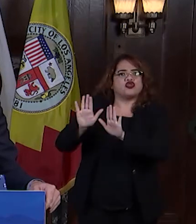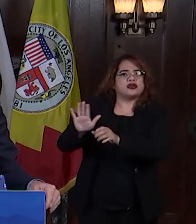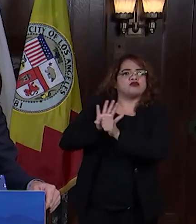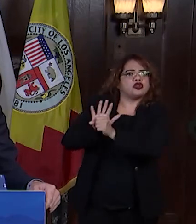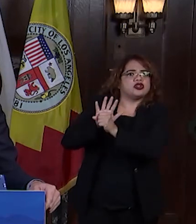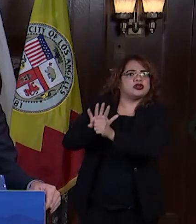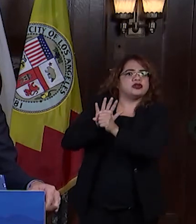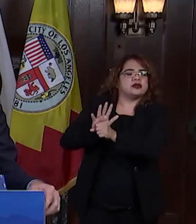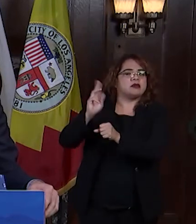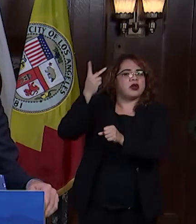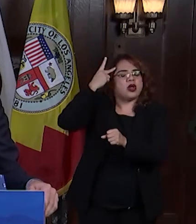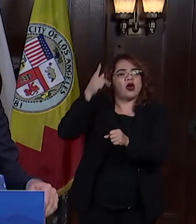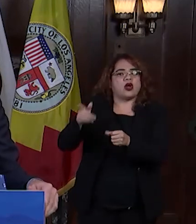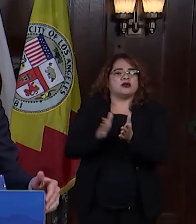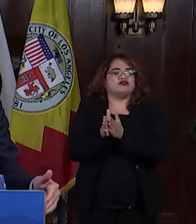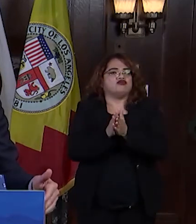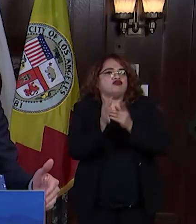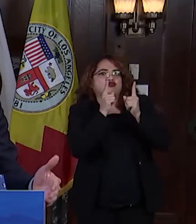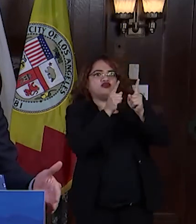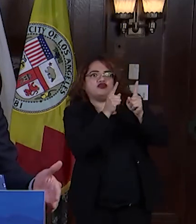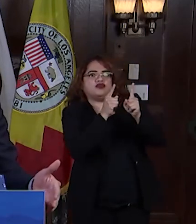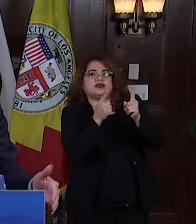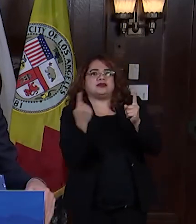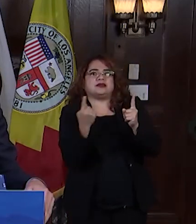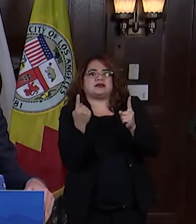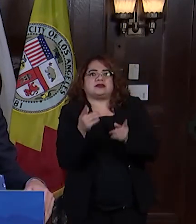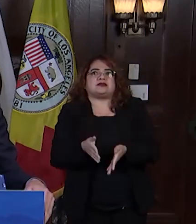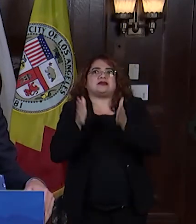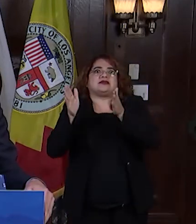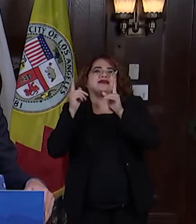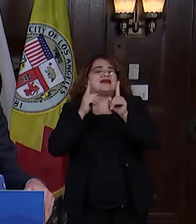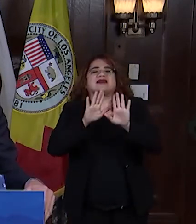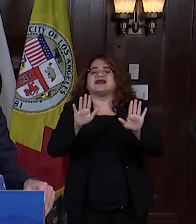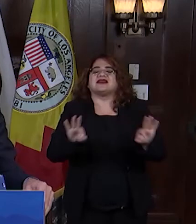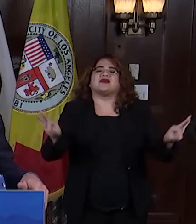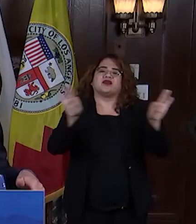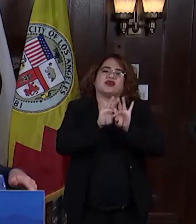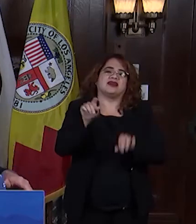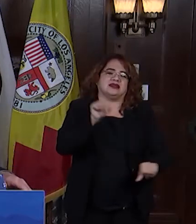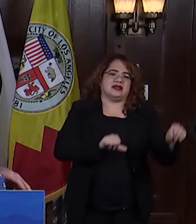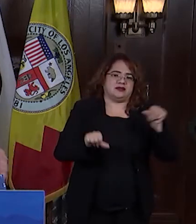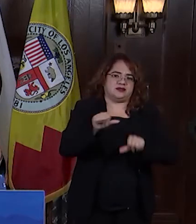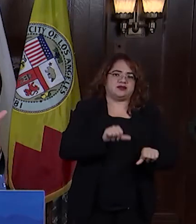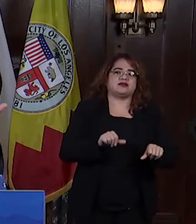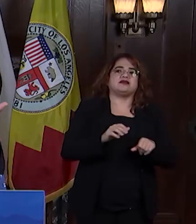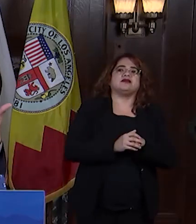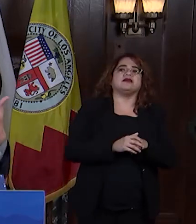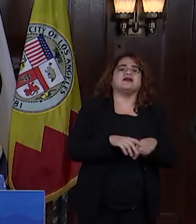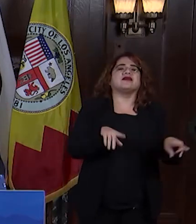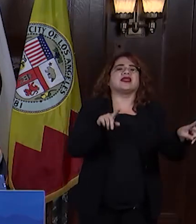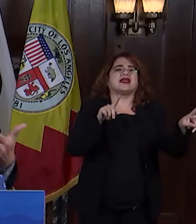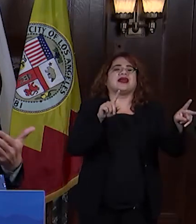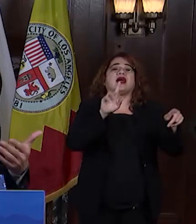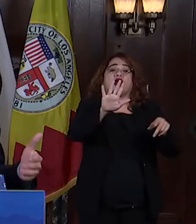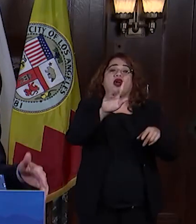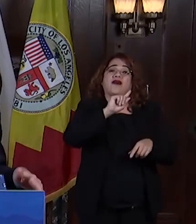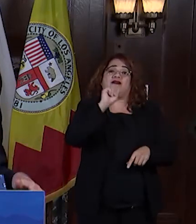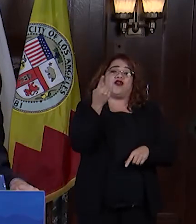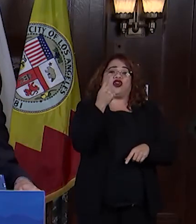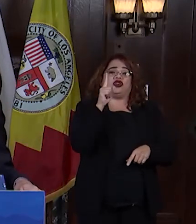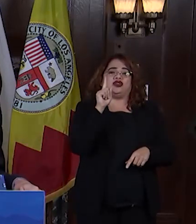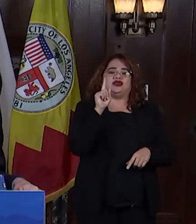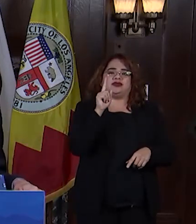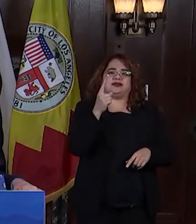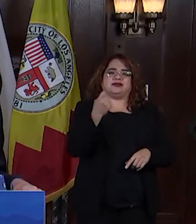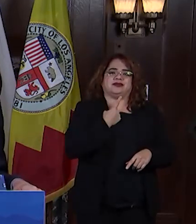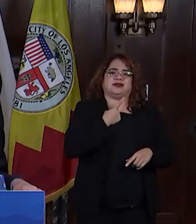based on aspirations, but based on the science of what we see. In terms of the first, you know, it's funny, when we hear that we're in purple all the time, we